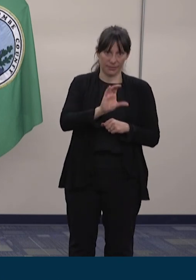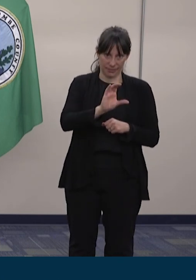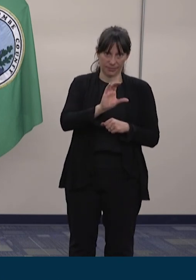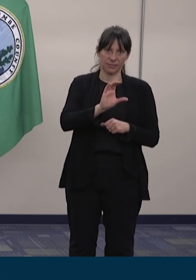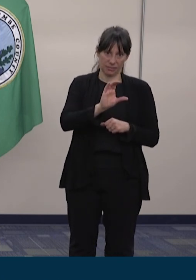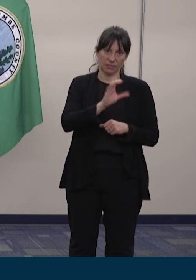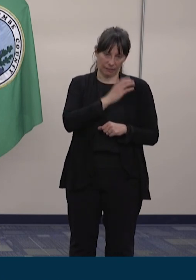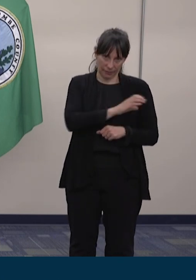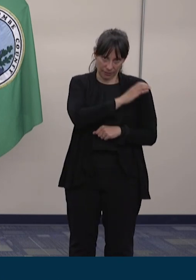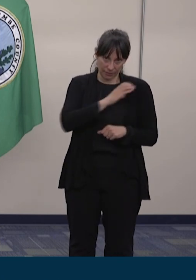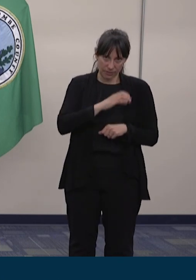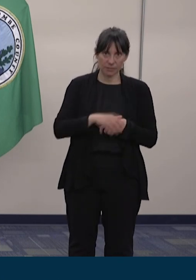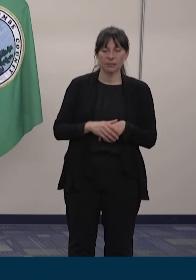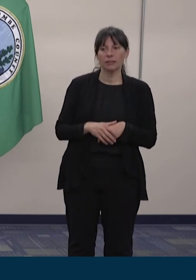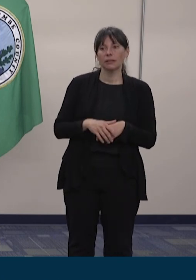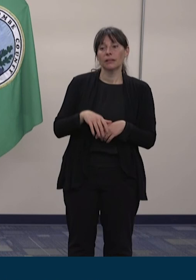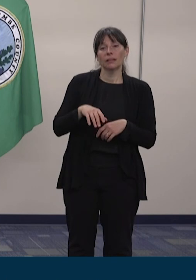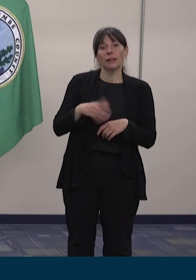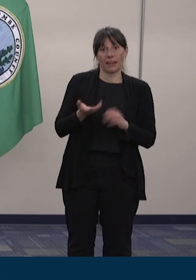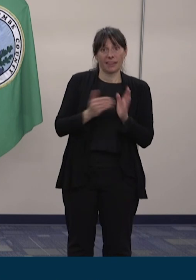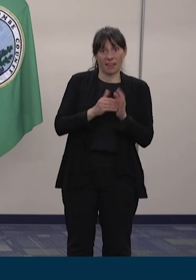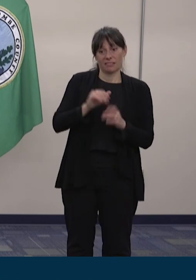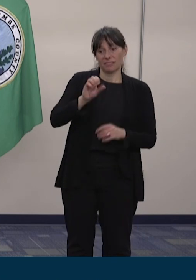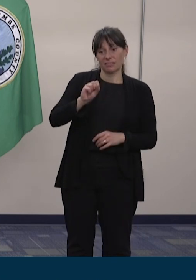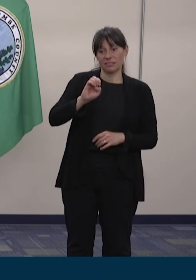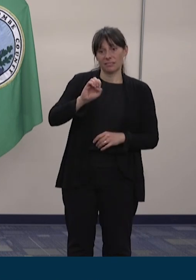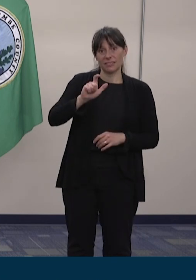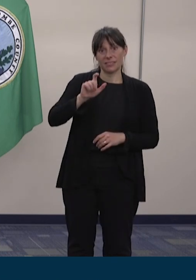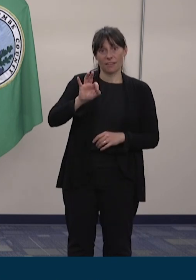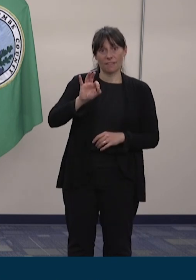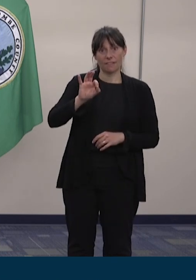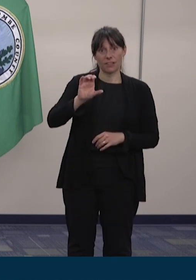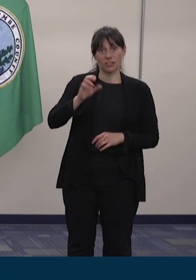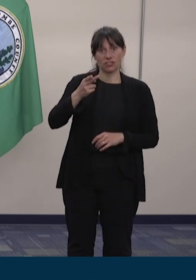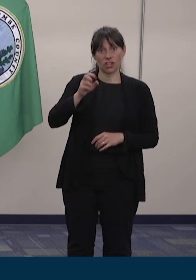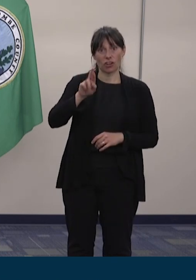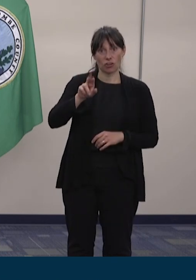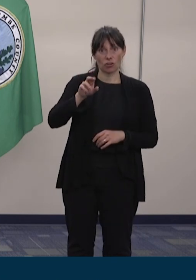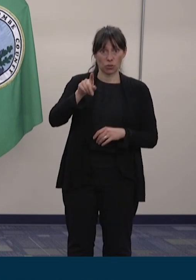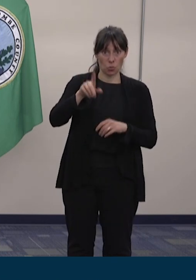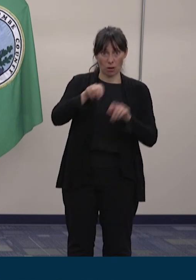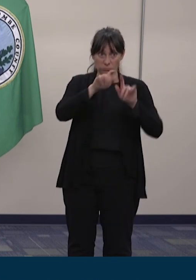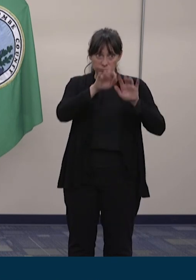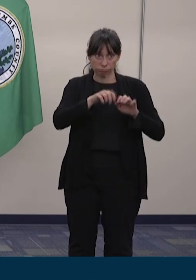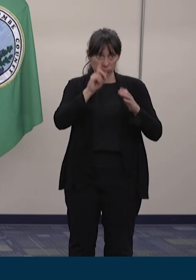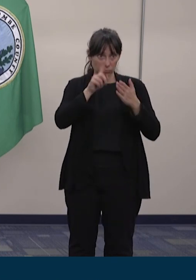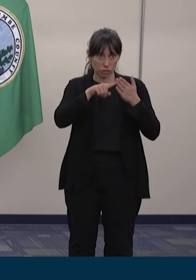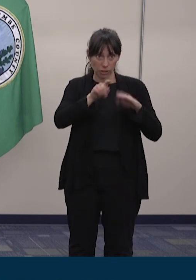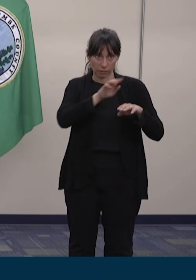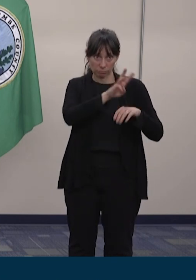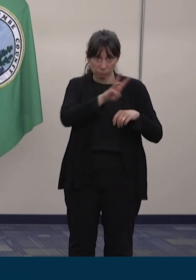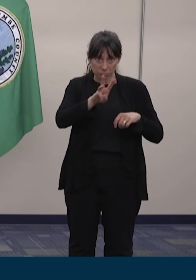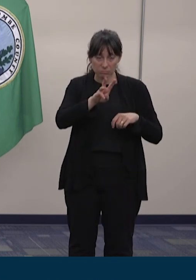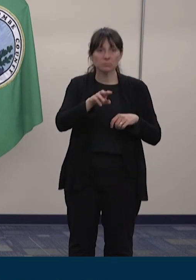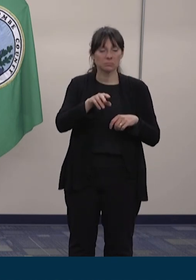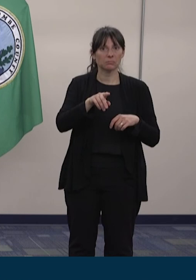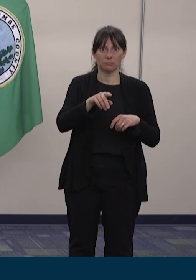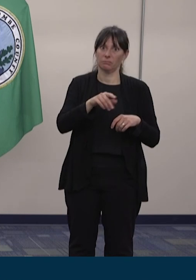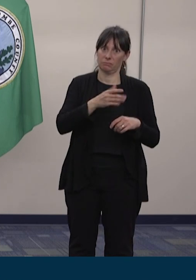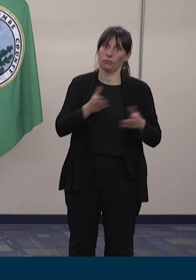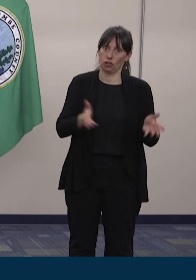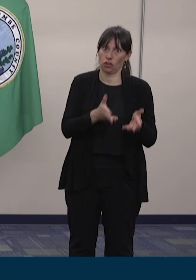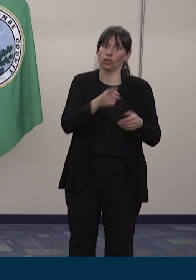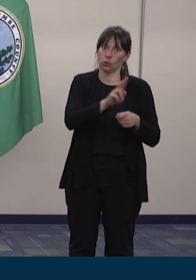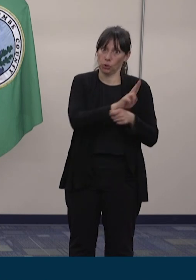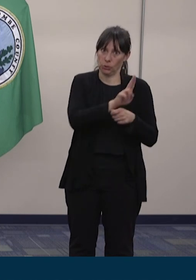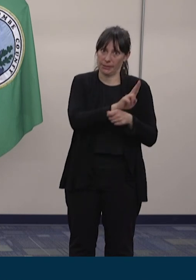aplicación de autorrevisión como en la If página you web have de private insurance, buncombeready.org. Si tienen un seguro privado,